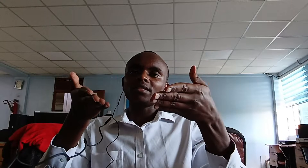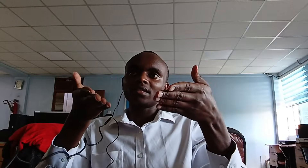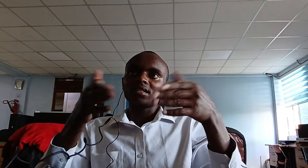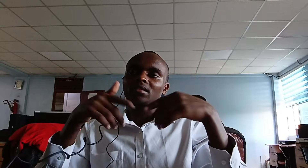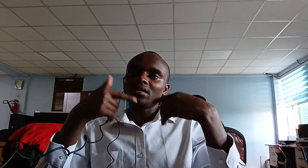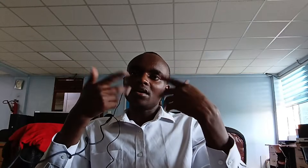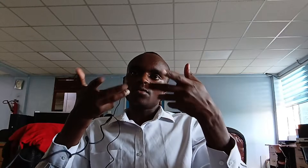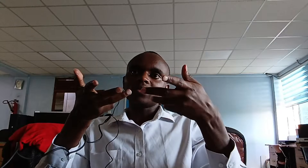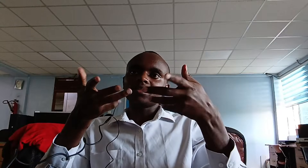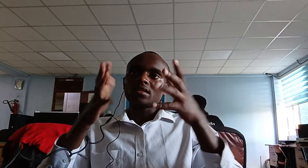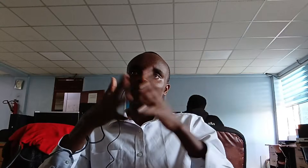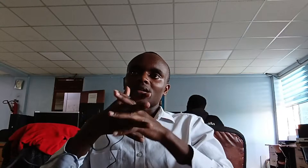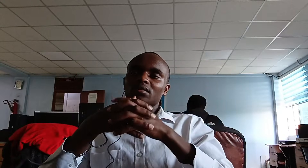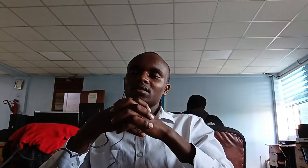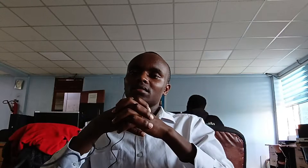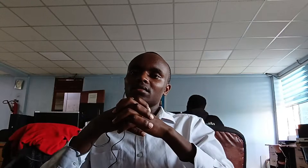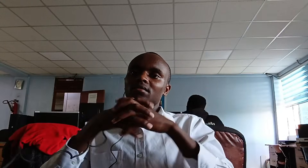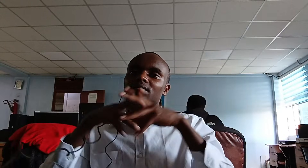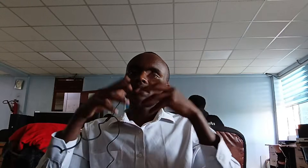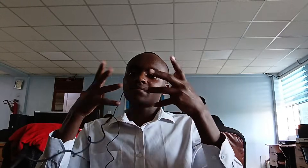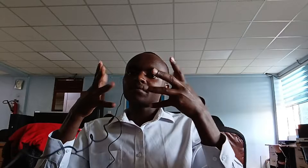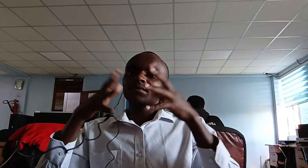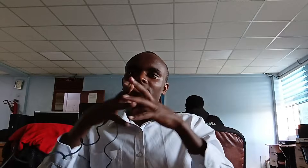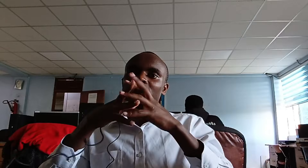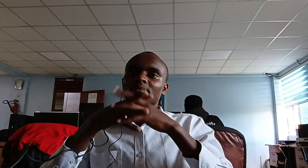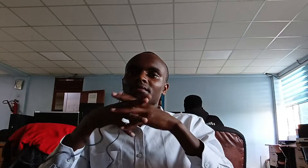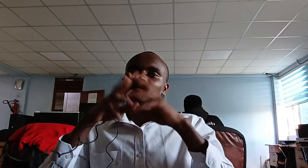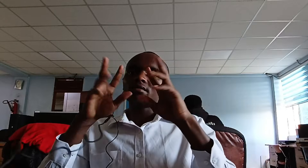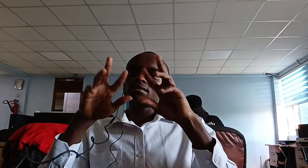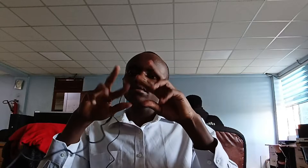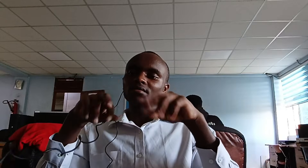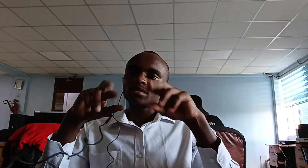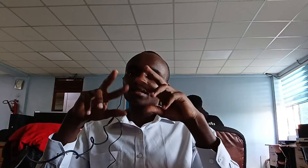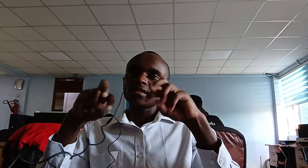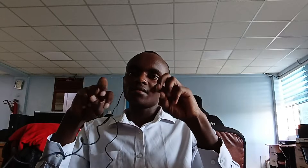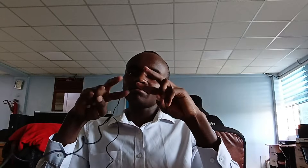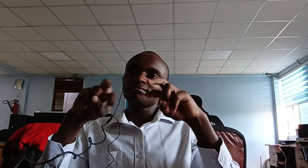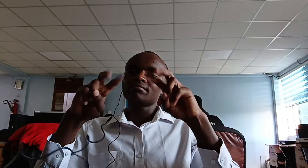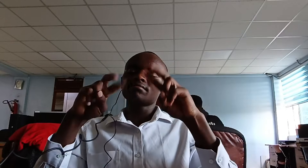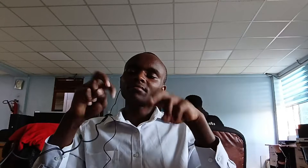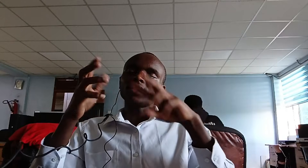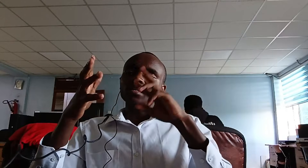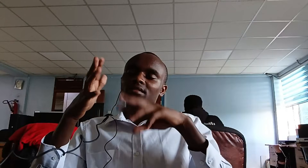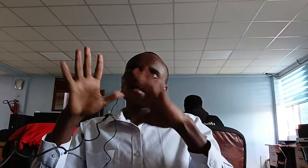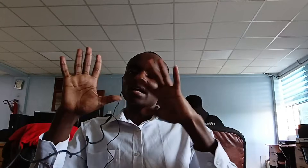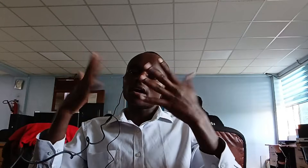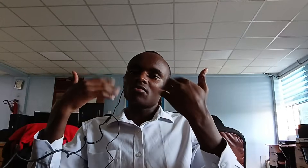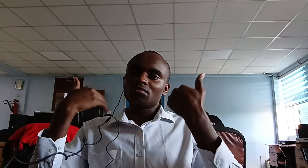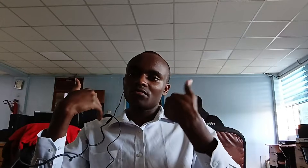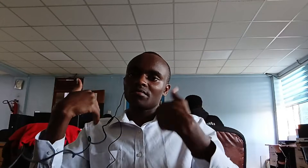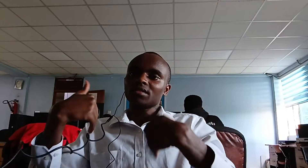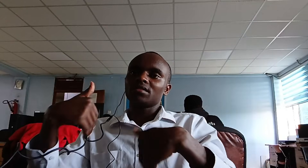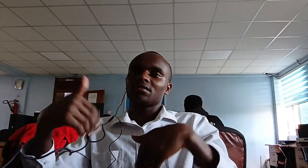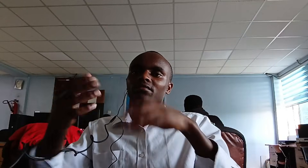channel. Go and check them out. Check my videos. Check them. See how myself